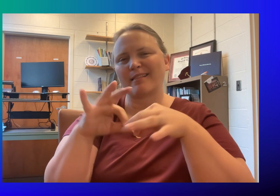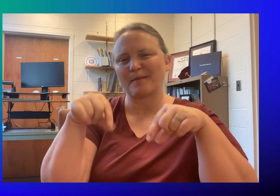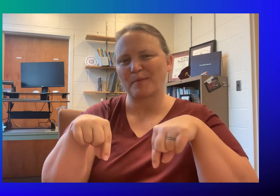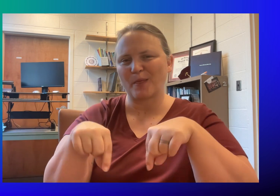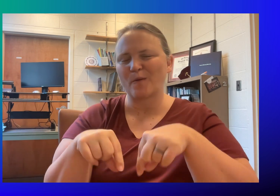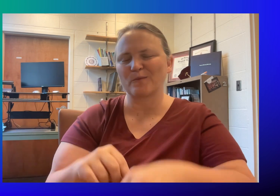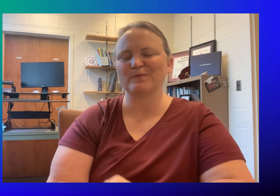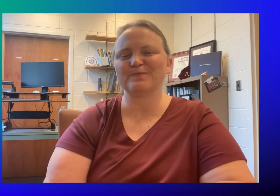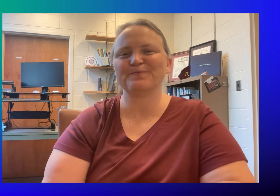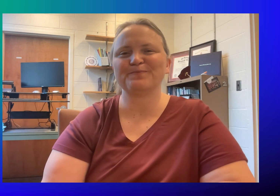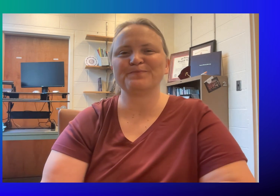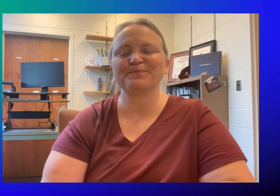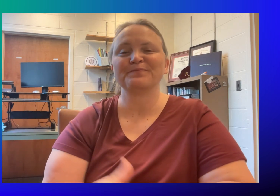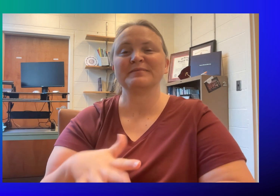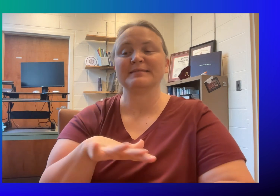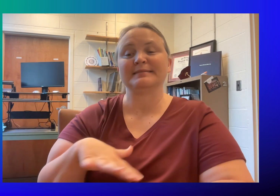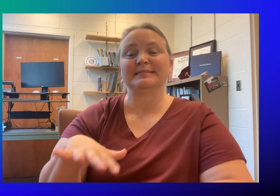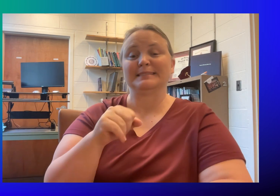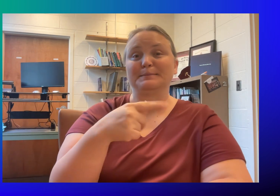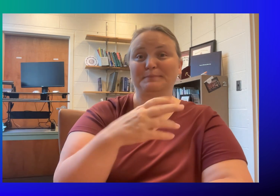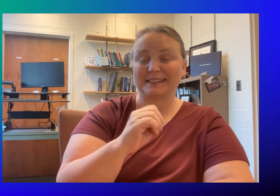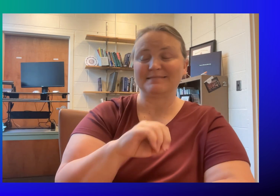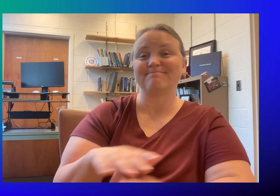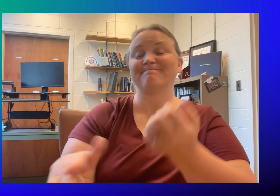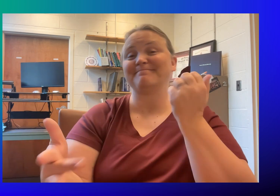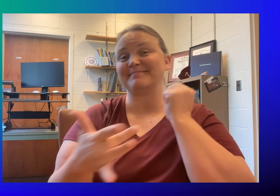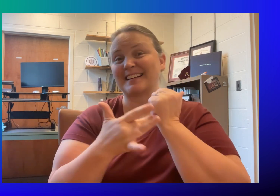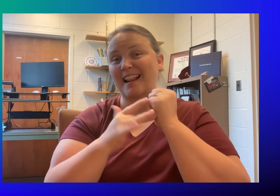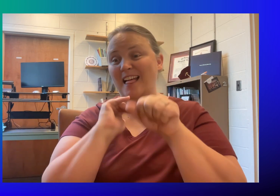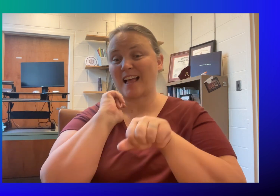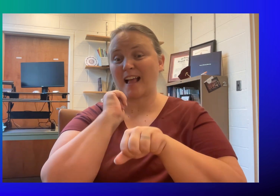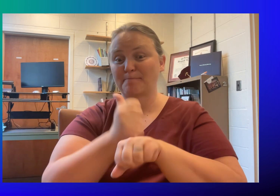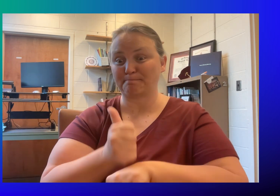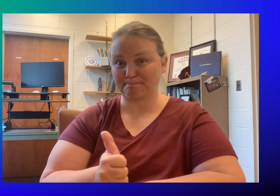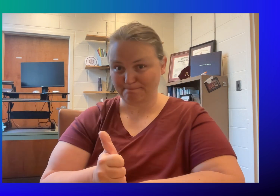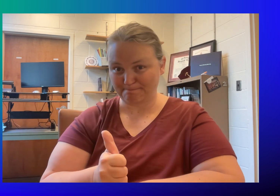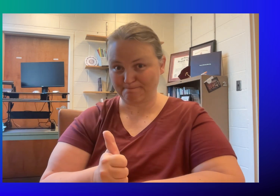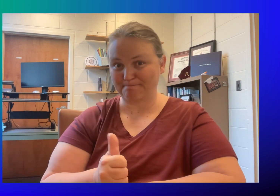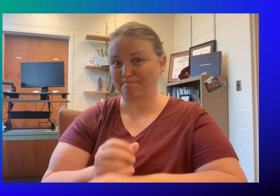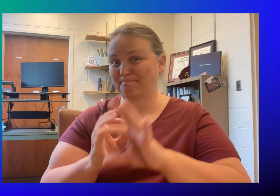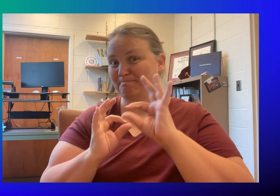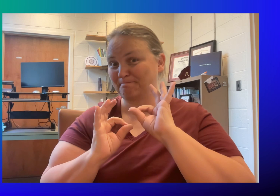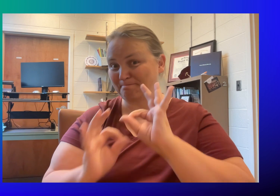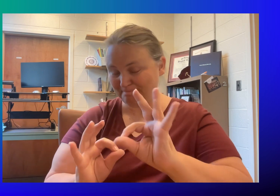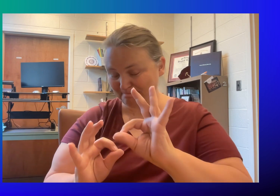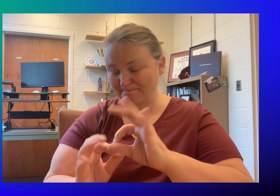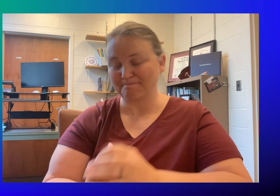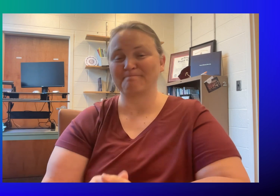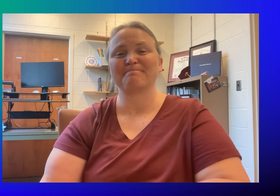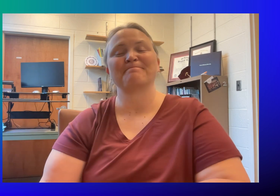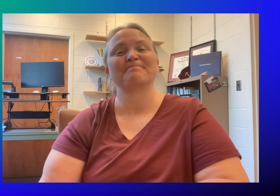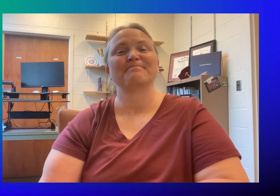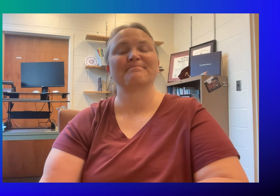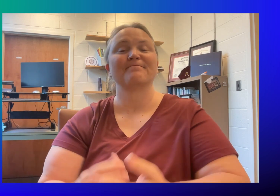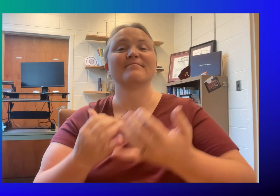ideas in the description below. Now you have your space, you have the technology tools you need, and you've set up some ways to reduce